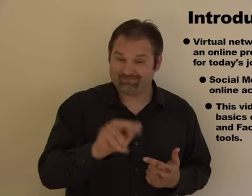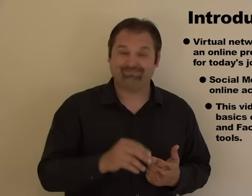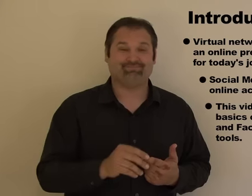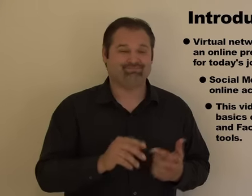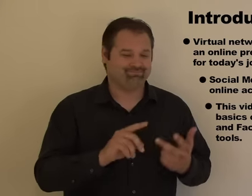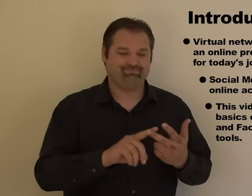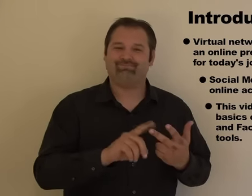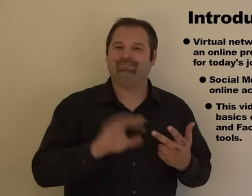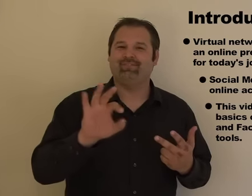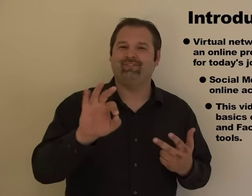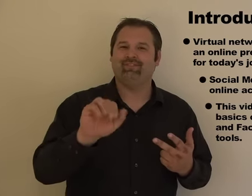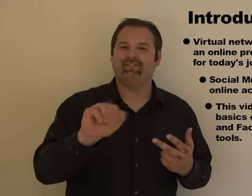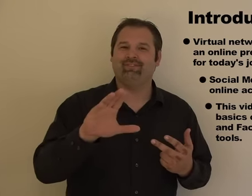Facebook.